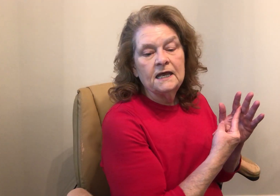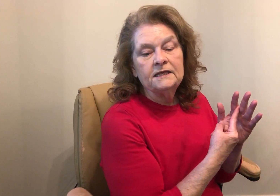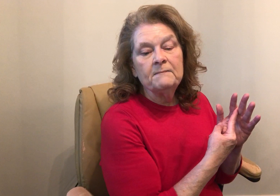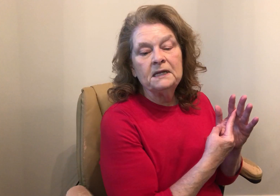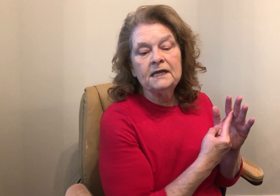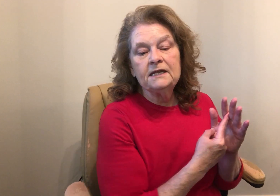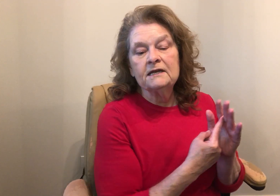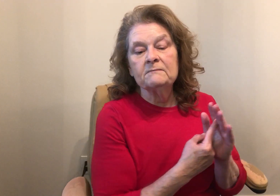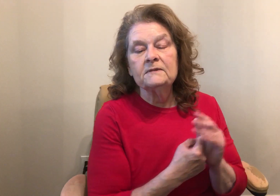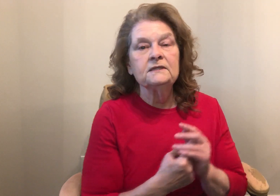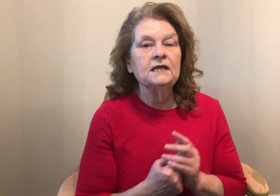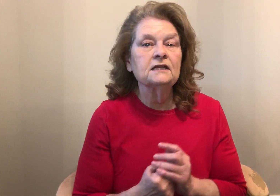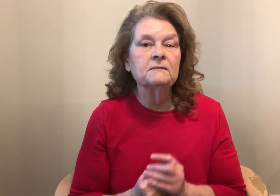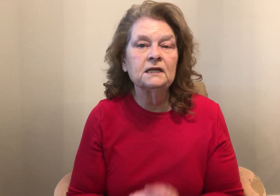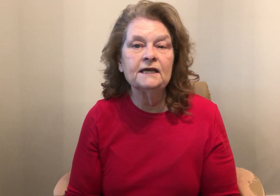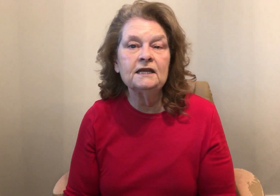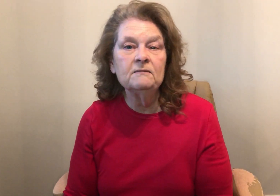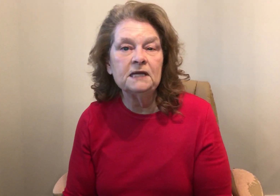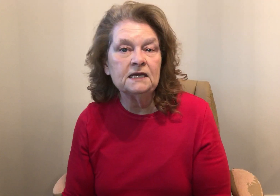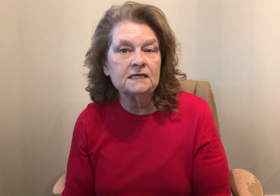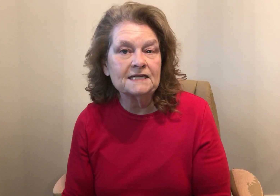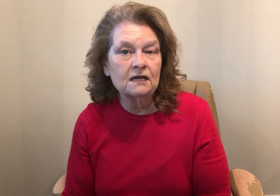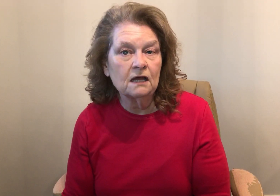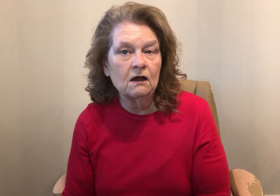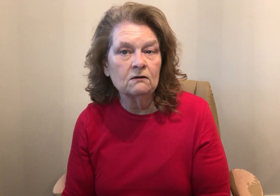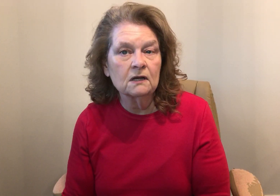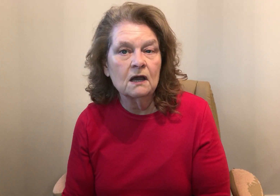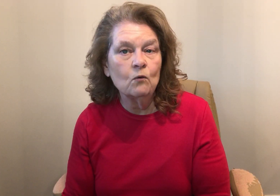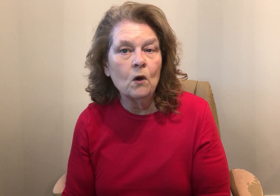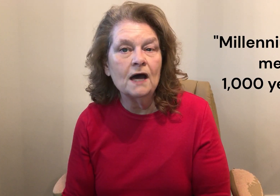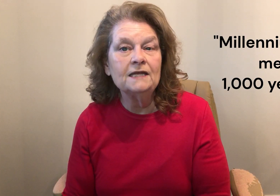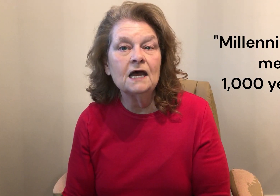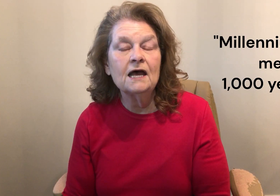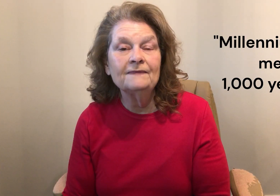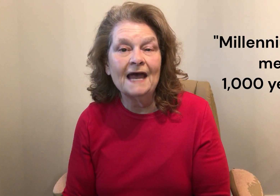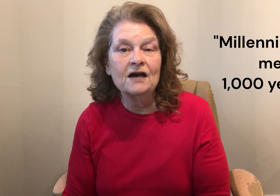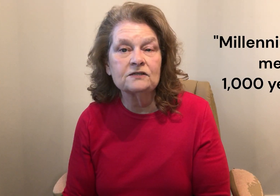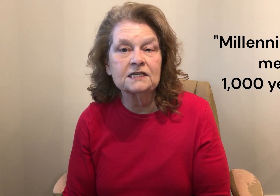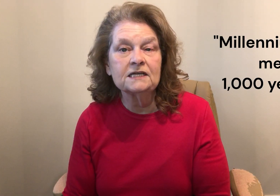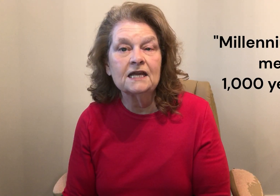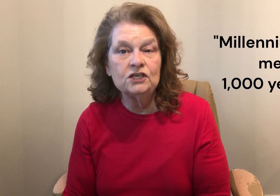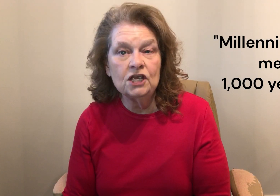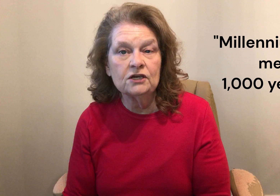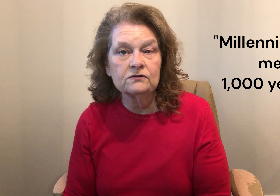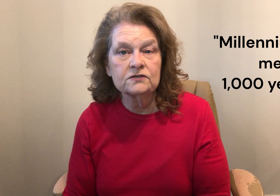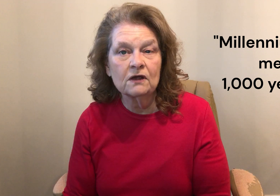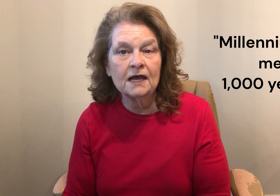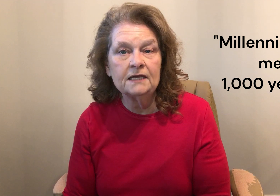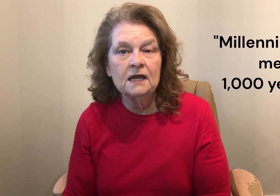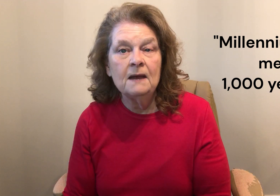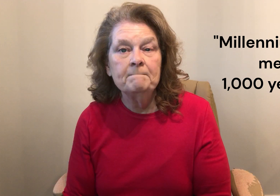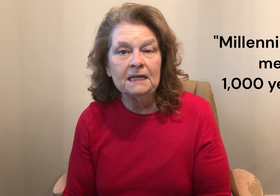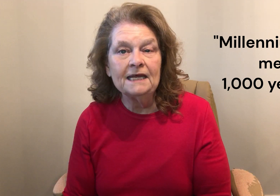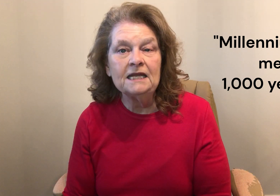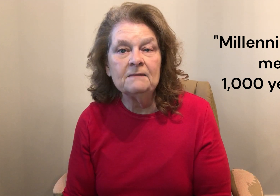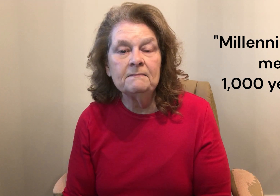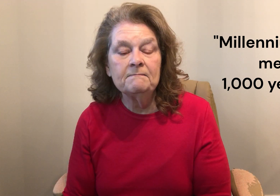the millennium. Now the millennium is how long? 1,000 years, right? Millennium